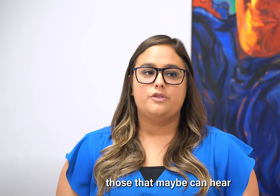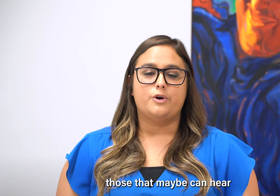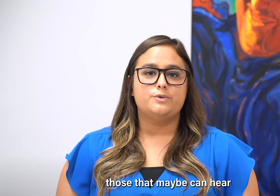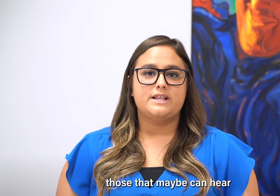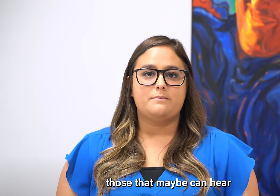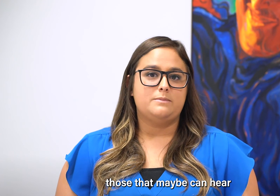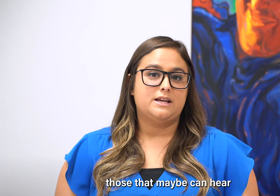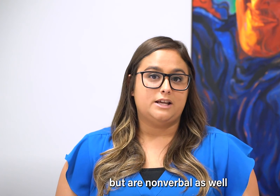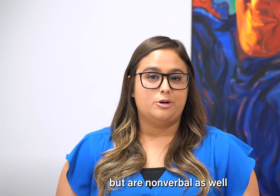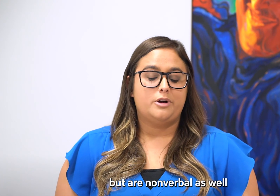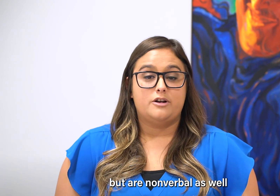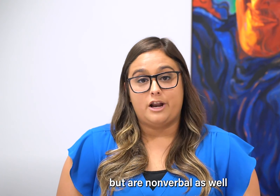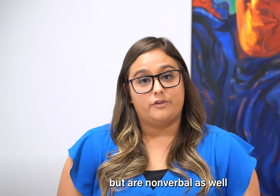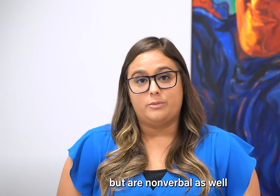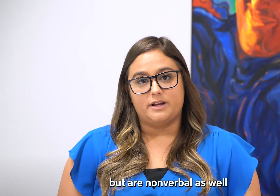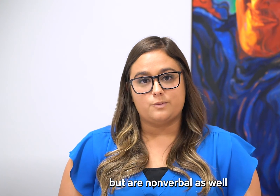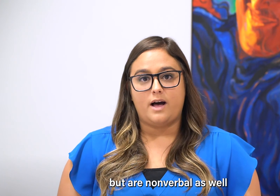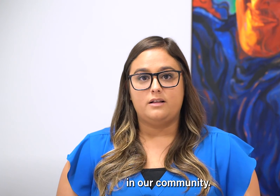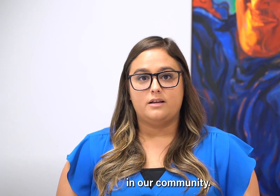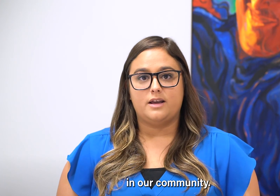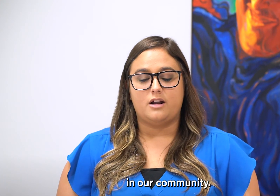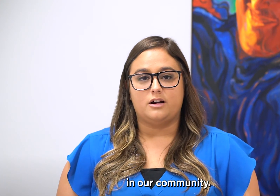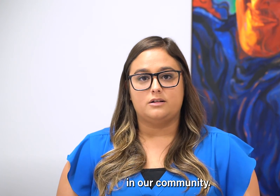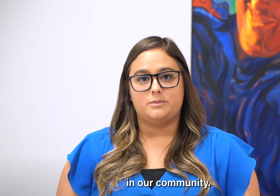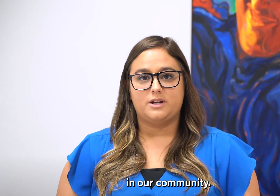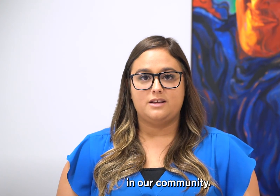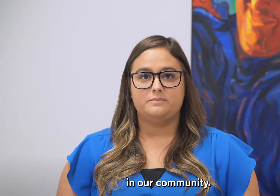those that maybe can hear but are nonverbal as well in our community.